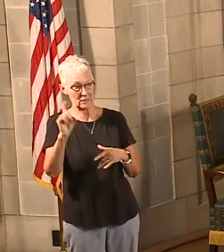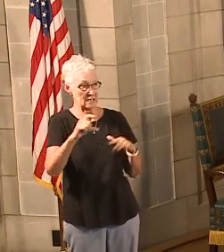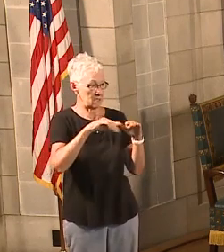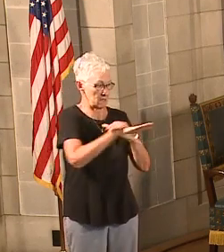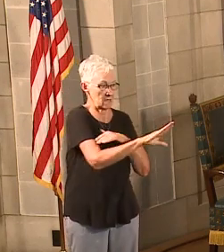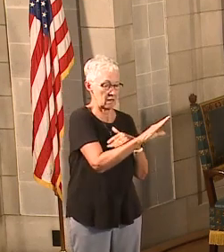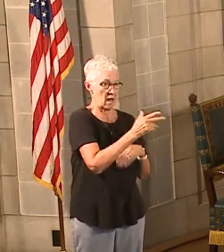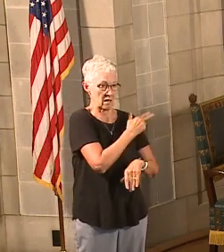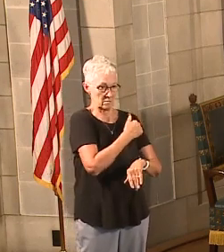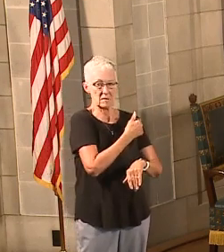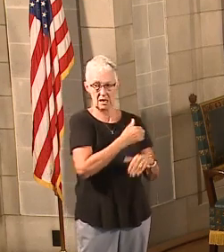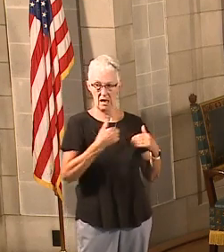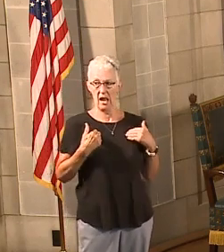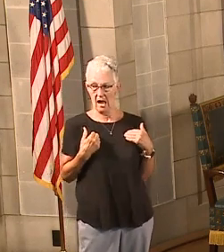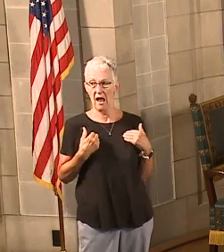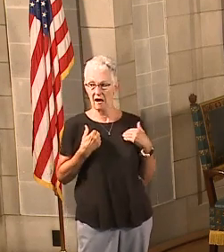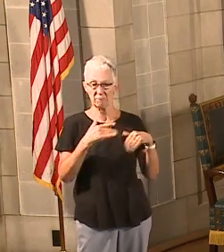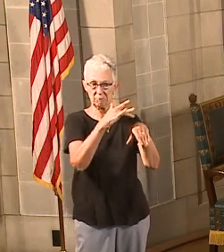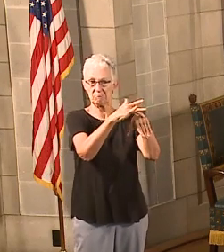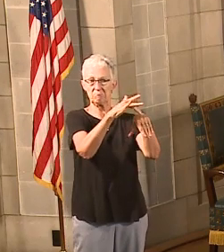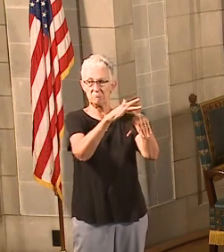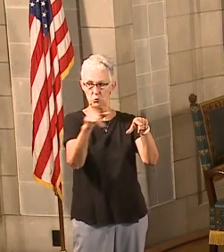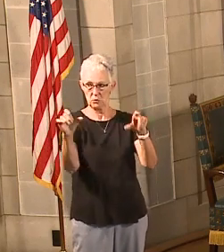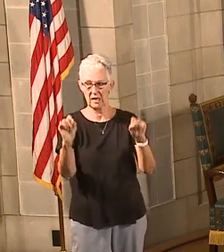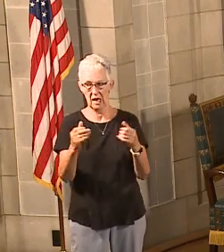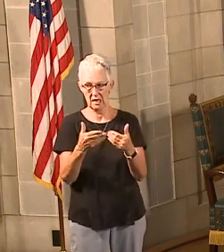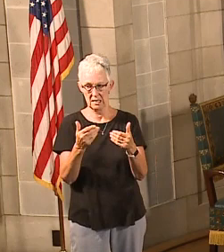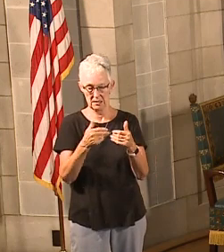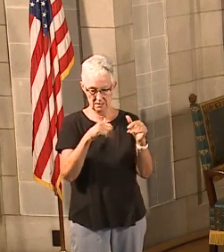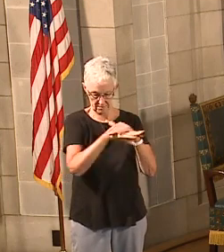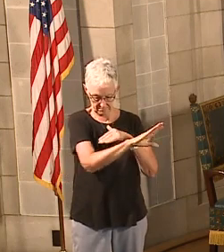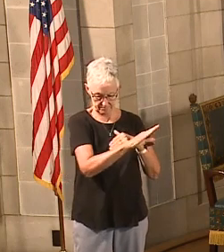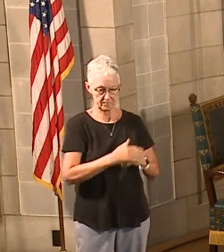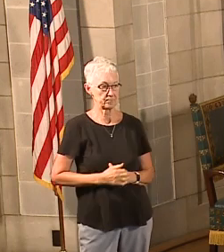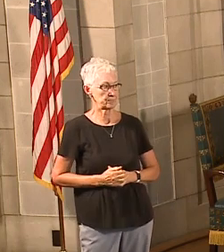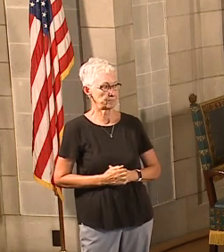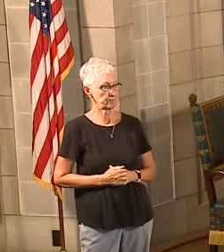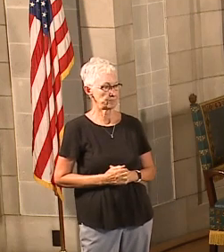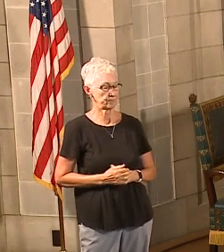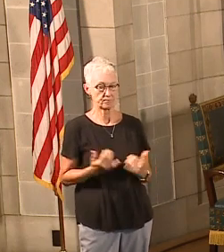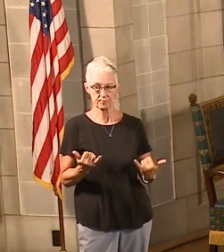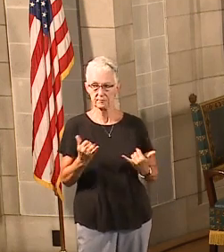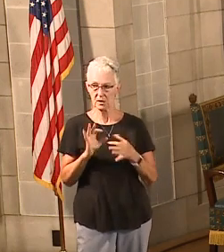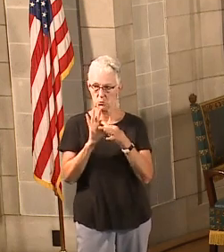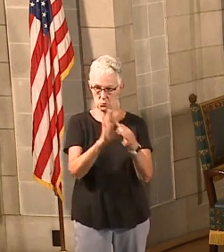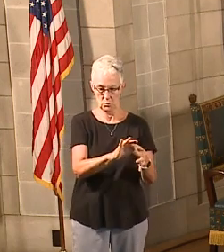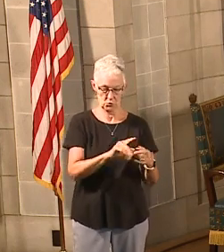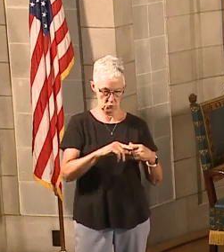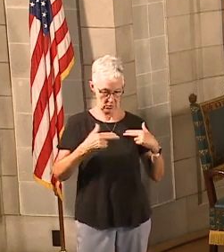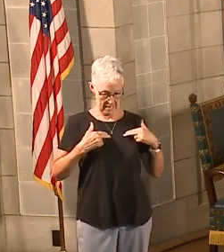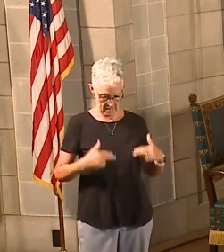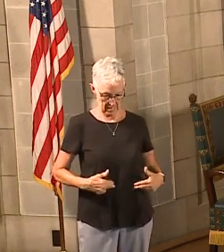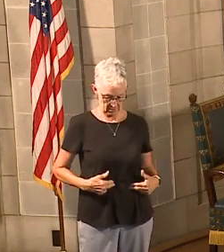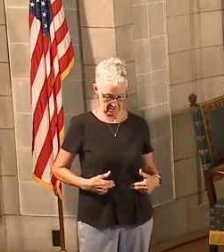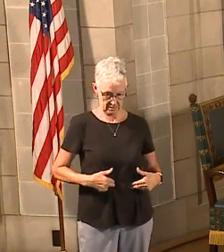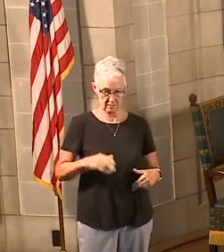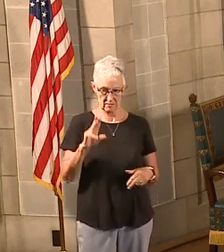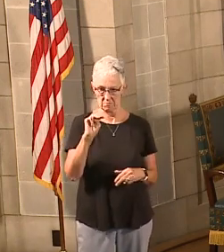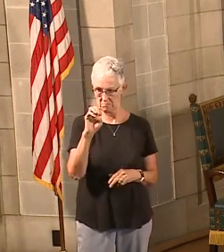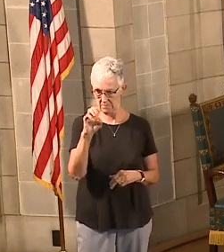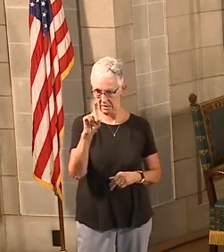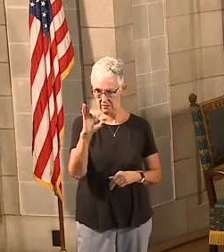it. And so continuing to talk on related health matters, we'll get back to Heritage Health Adult.